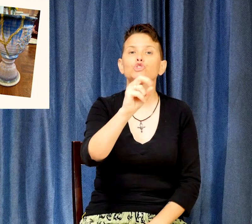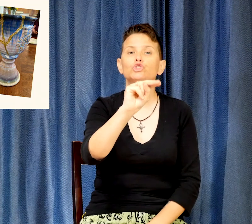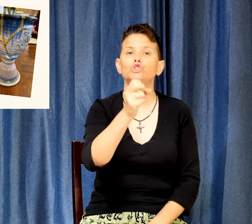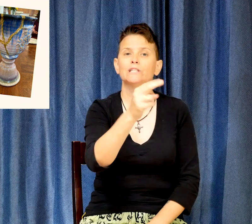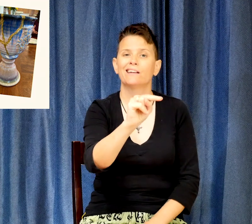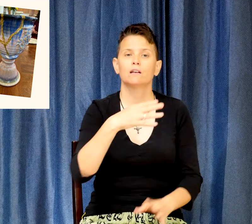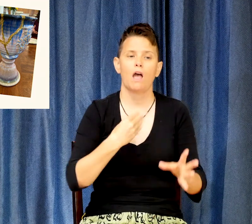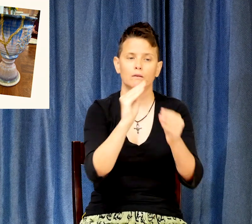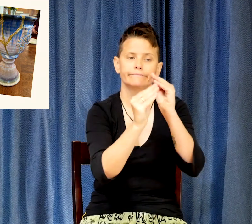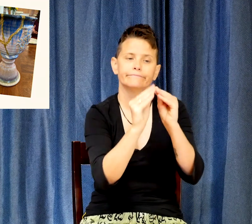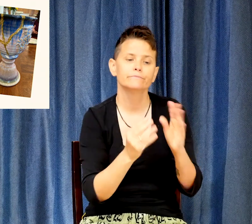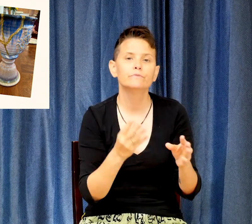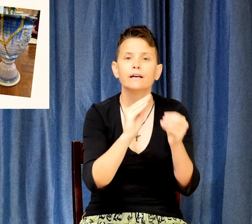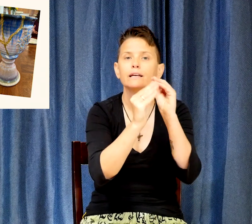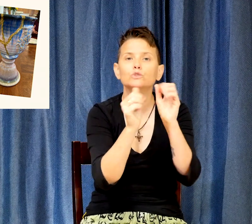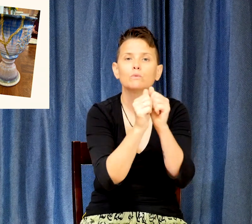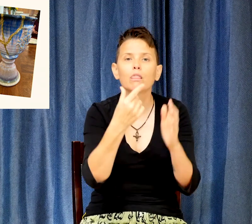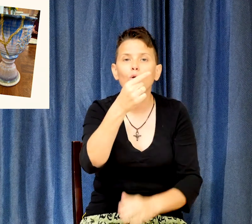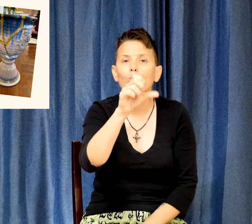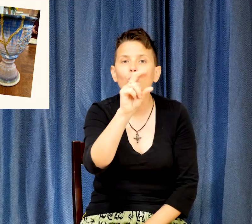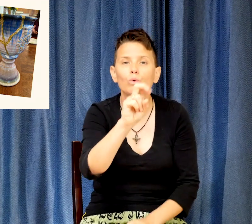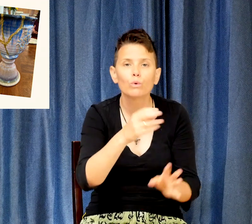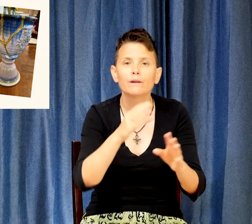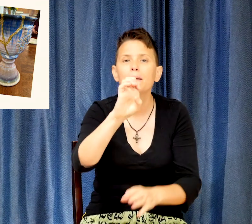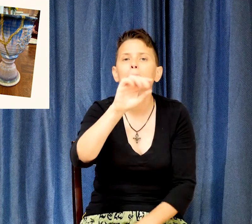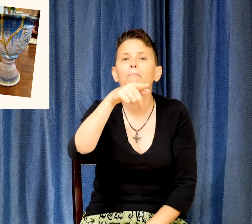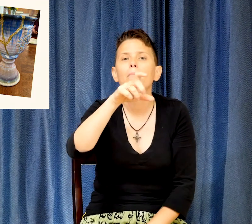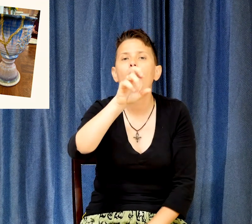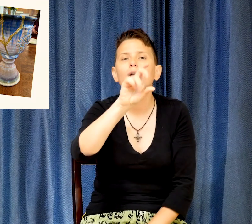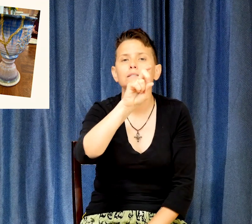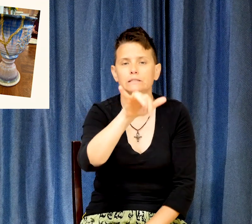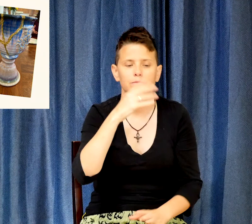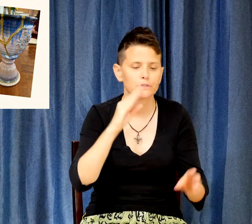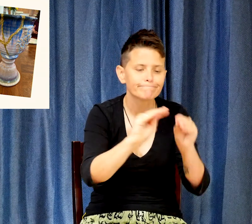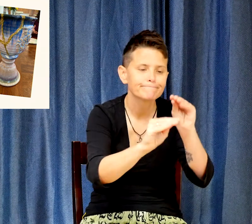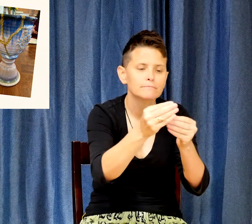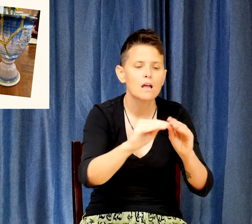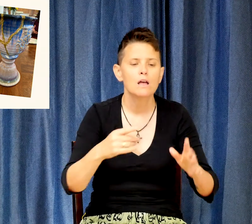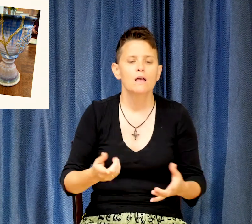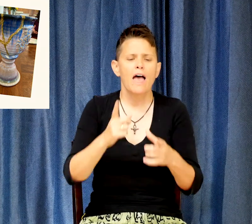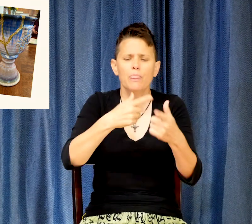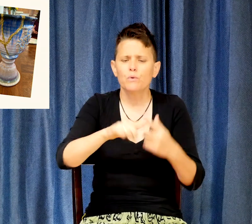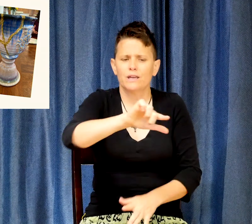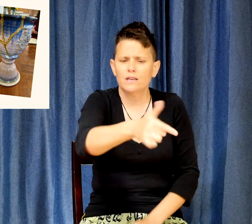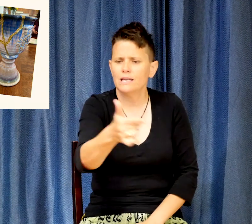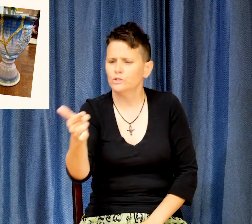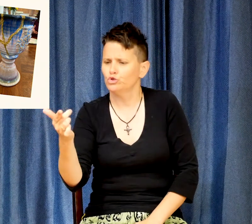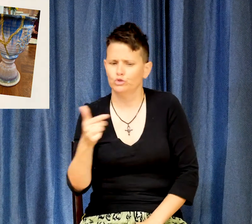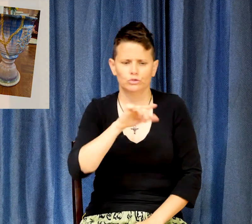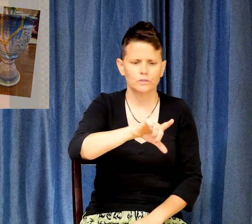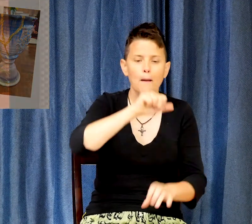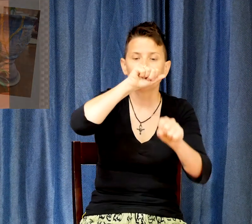the cracks and crevices of this chalice. And we blessed the chalice that day, and we blessed it for it